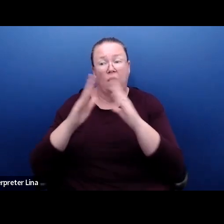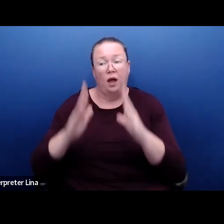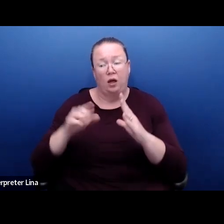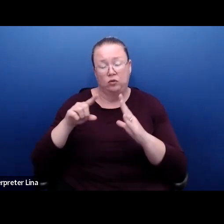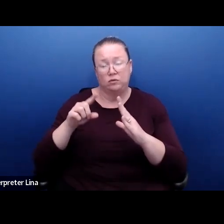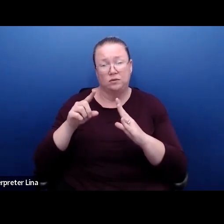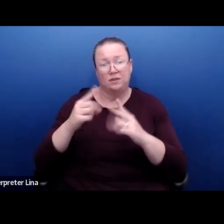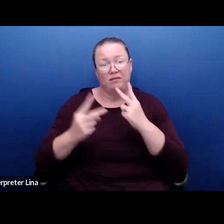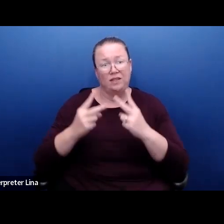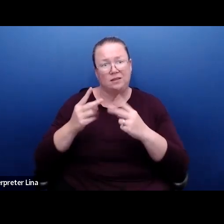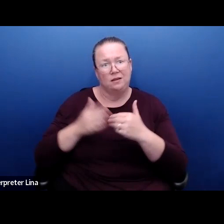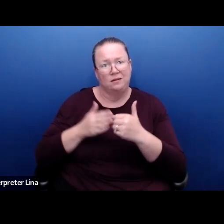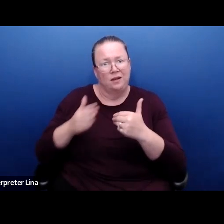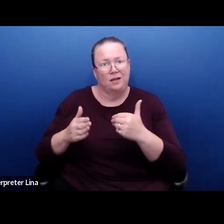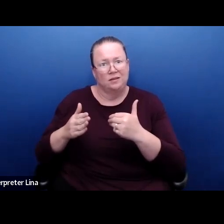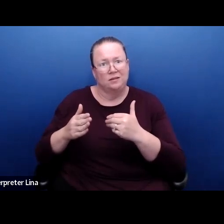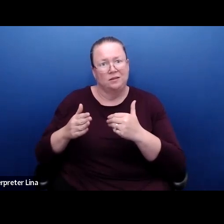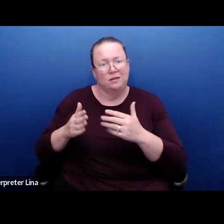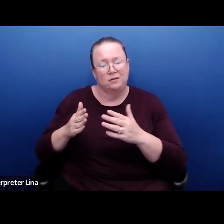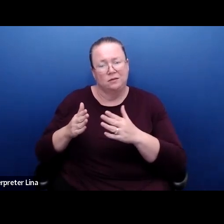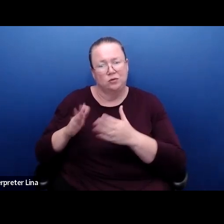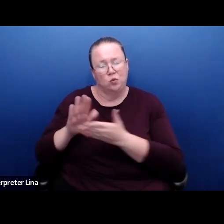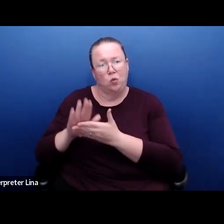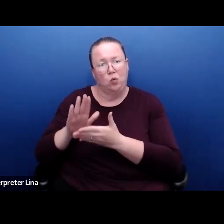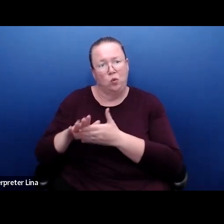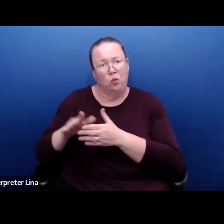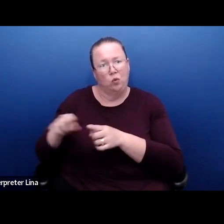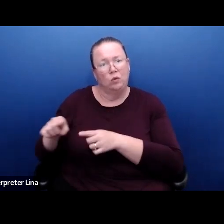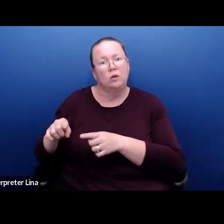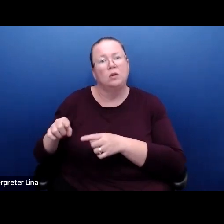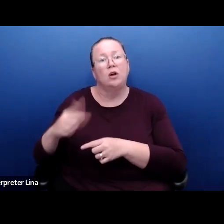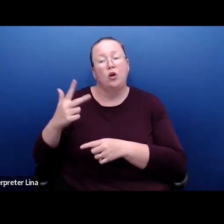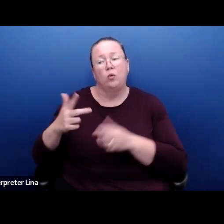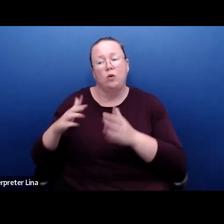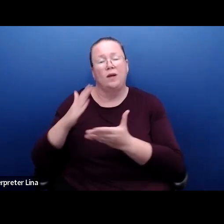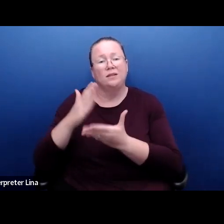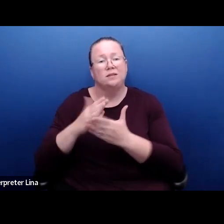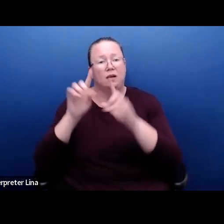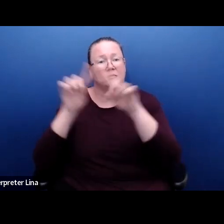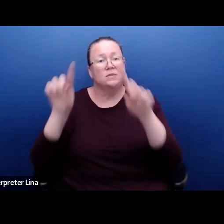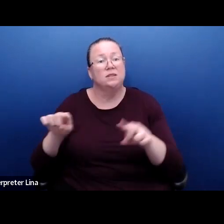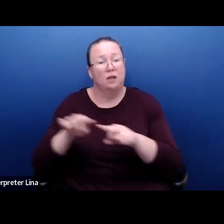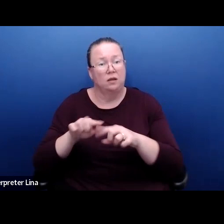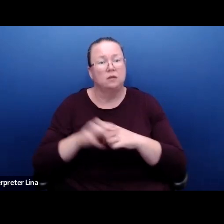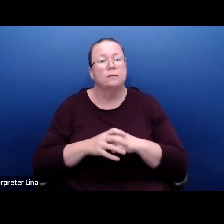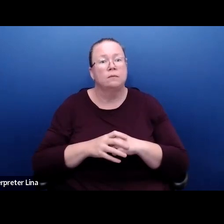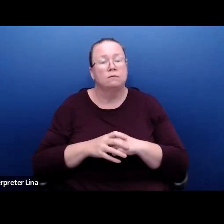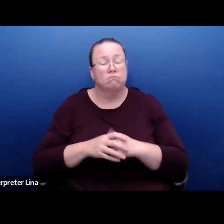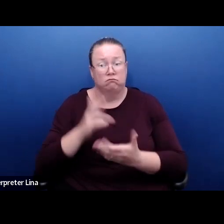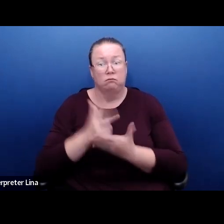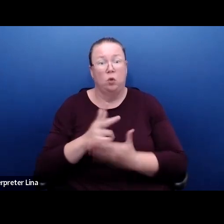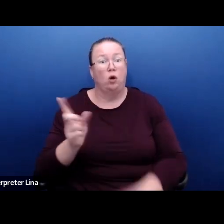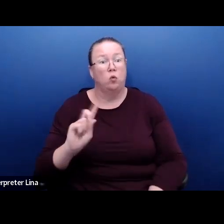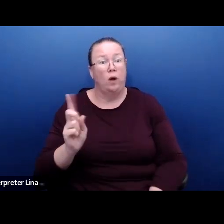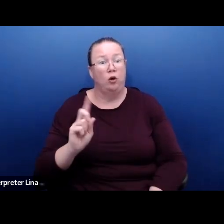visit is right next to the long driveway to the school, and there's a 3-way stop sign. So where would you park and